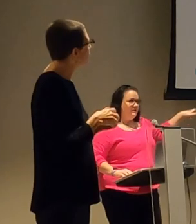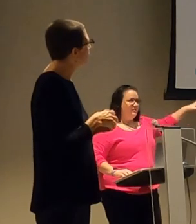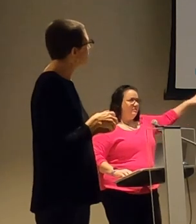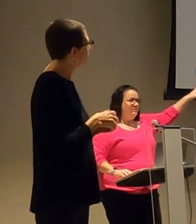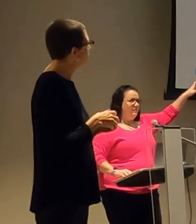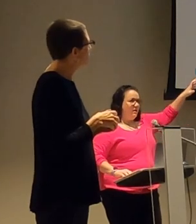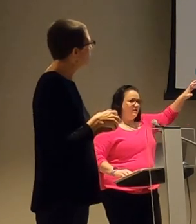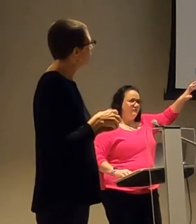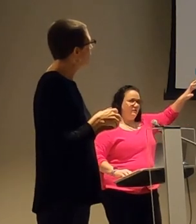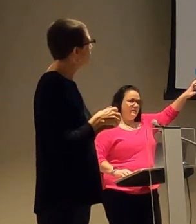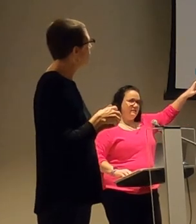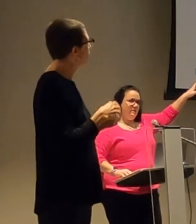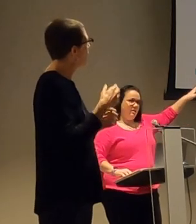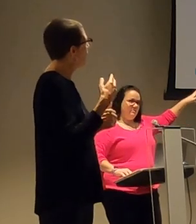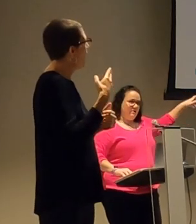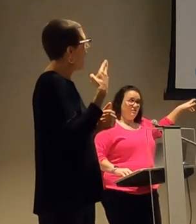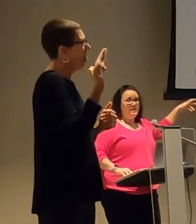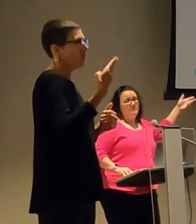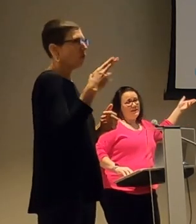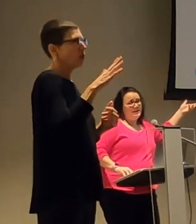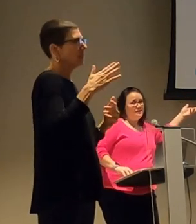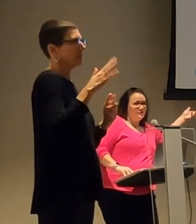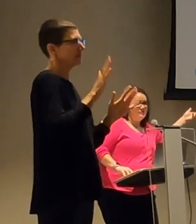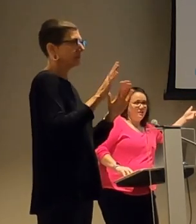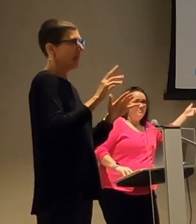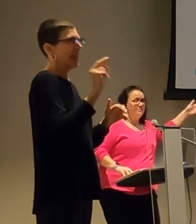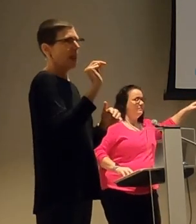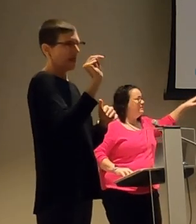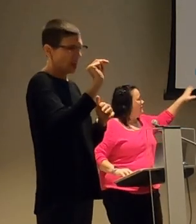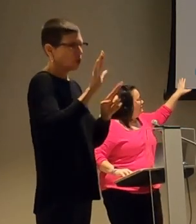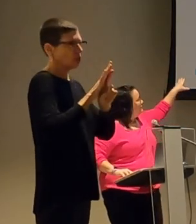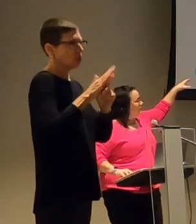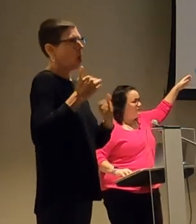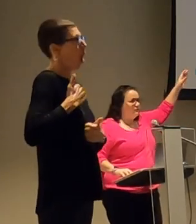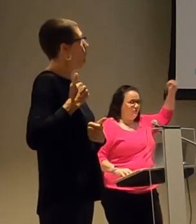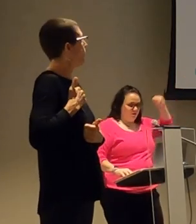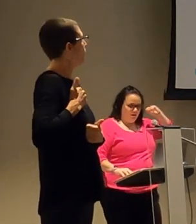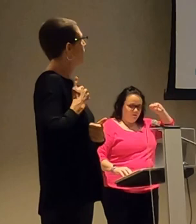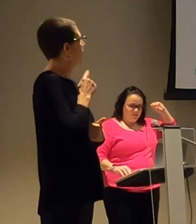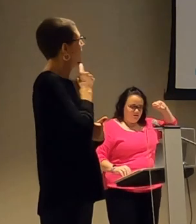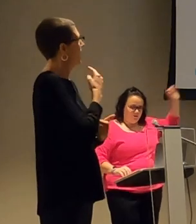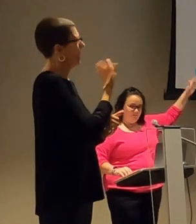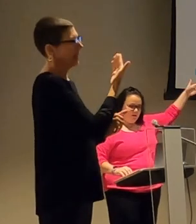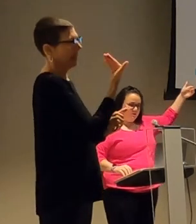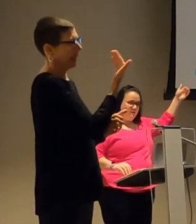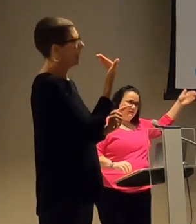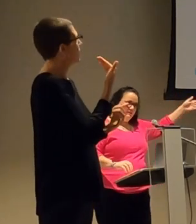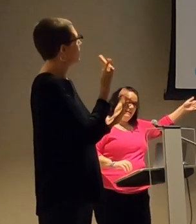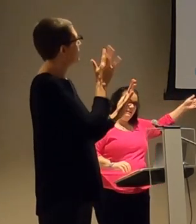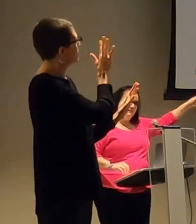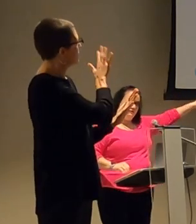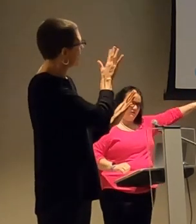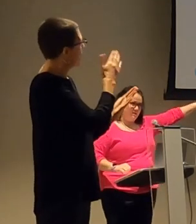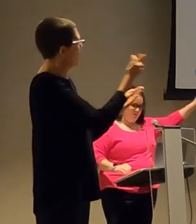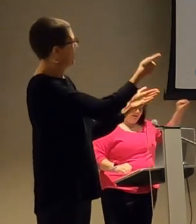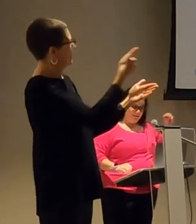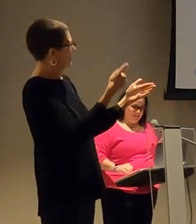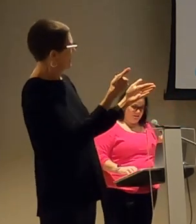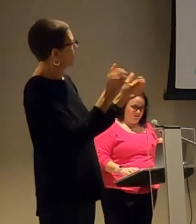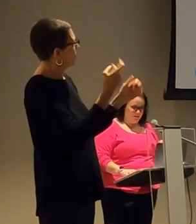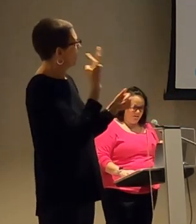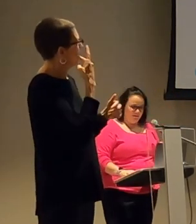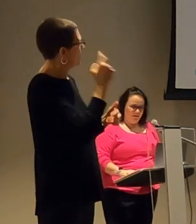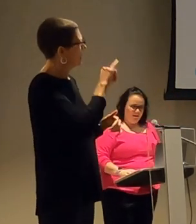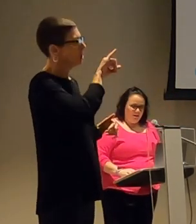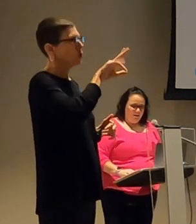have Holofernes' army, or Nebuchadnezzar's army, really, in the foreground, or the midground, and then in the front, you can